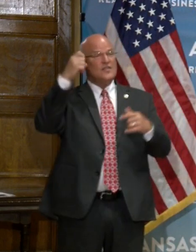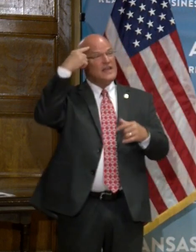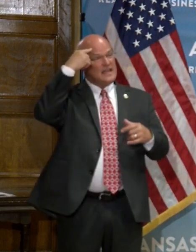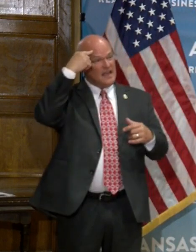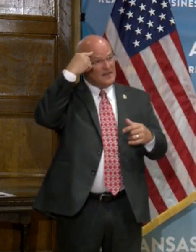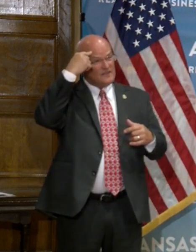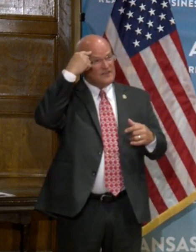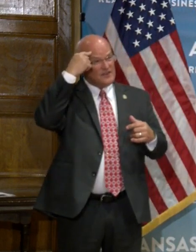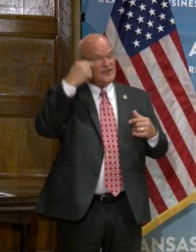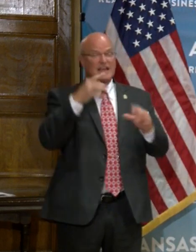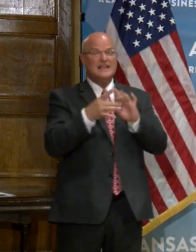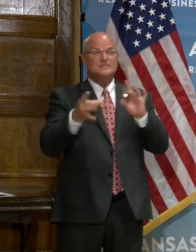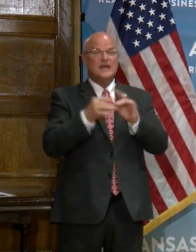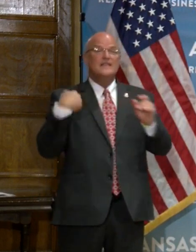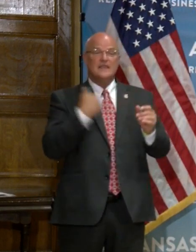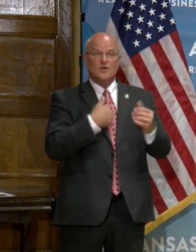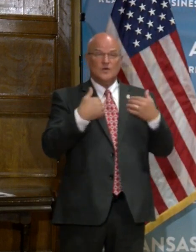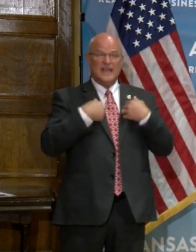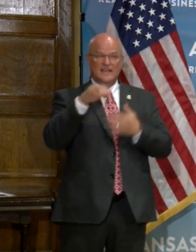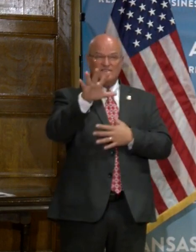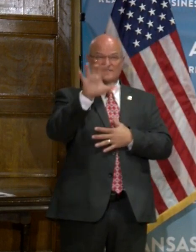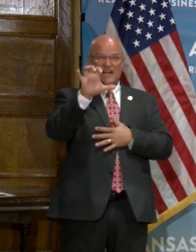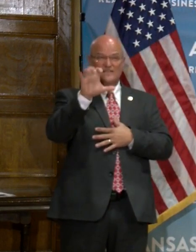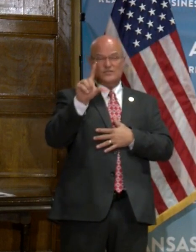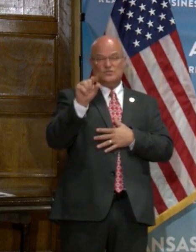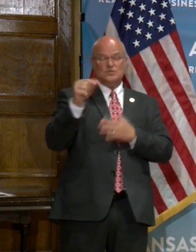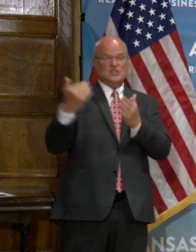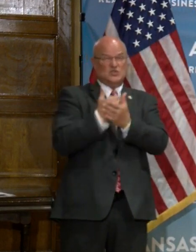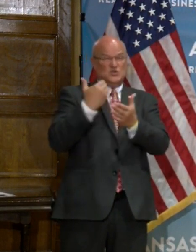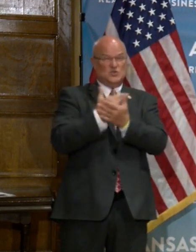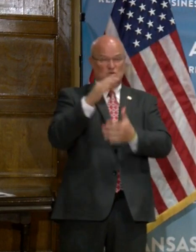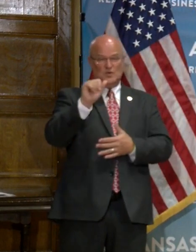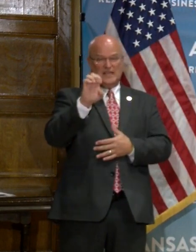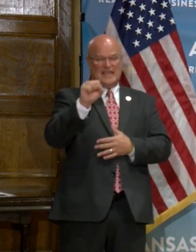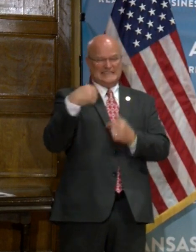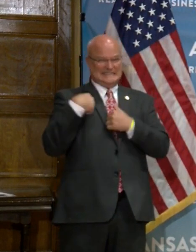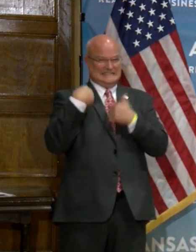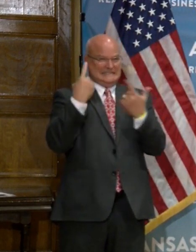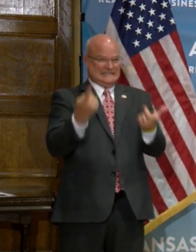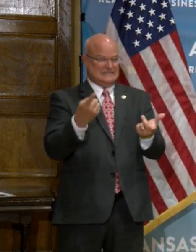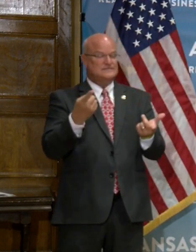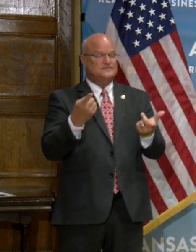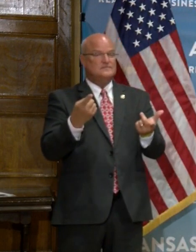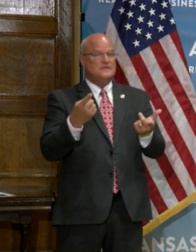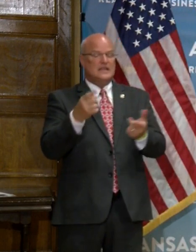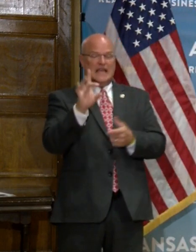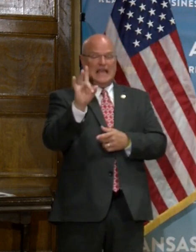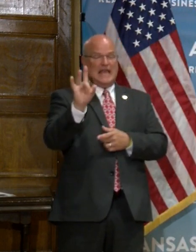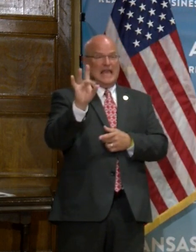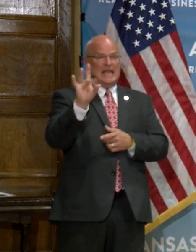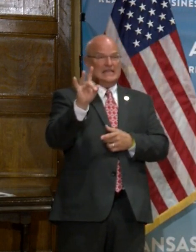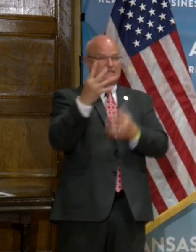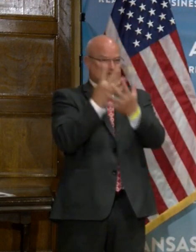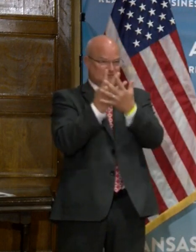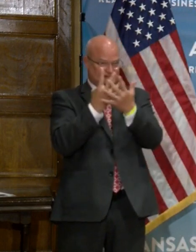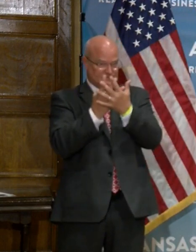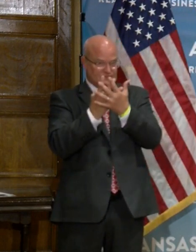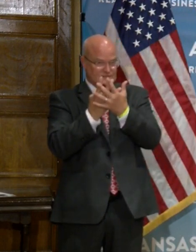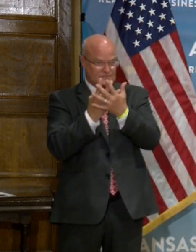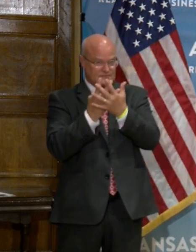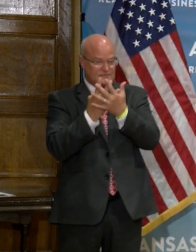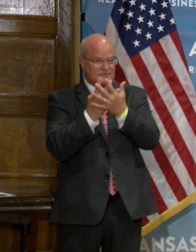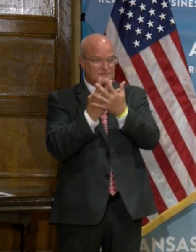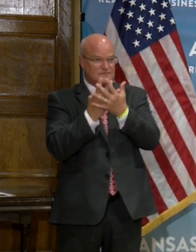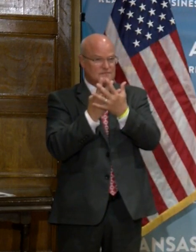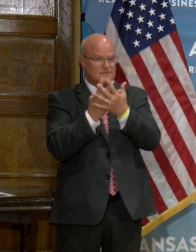Governor has mentioned that we did have 520 new cases since yesterday. Of those, 18 were in correctional